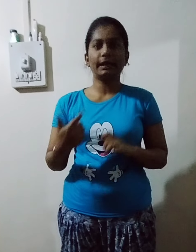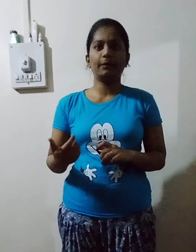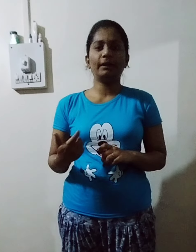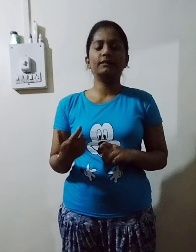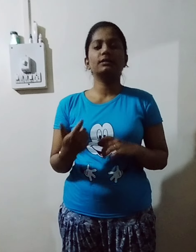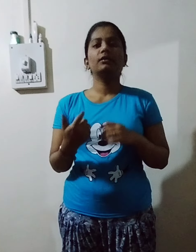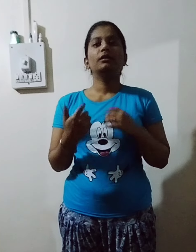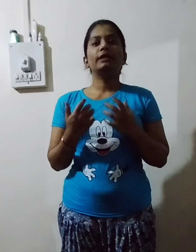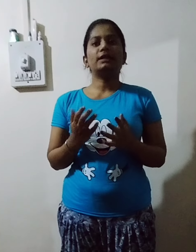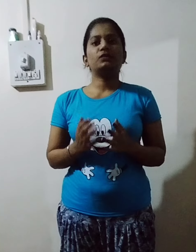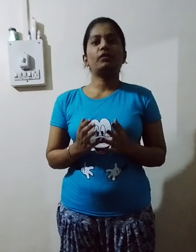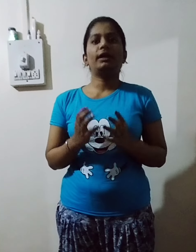element.